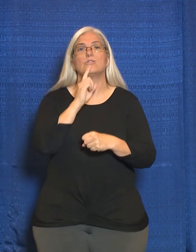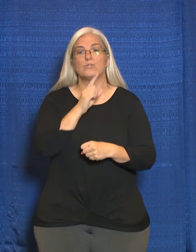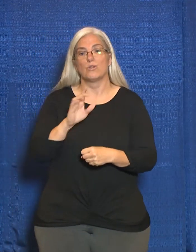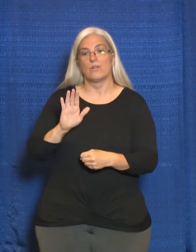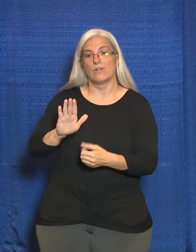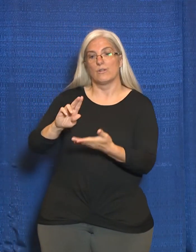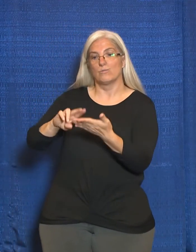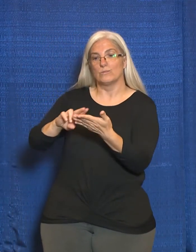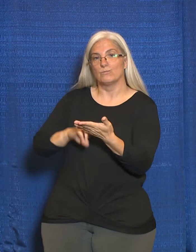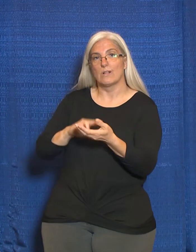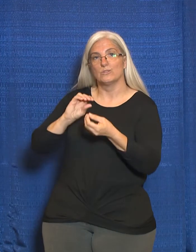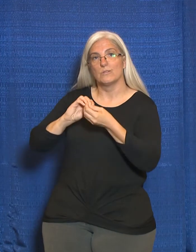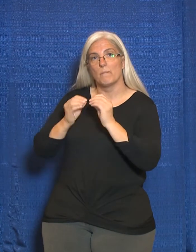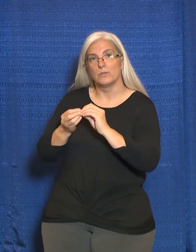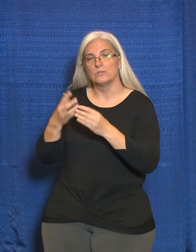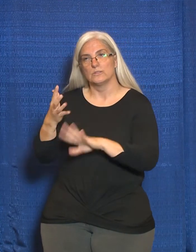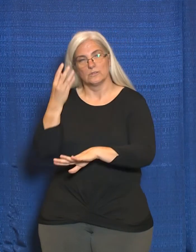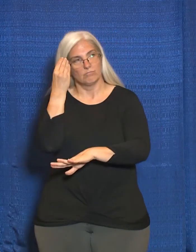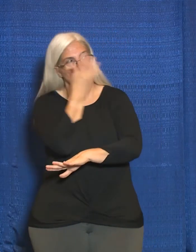accurately.